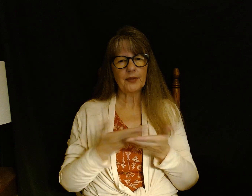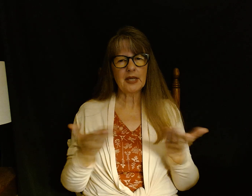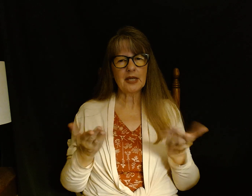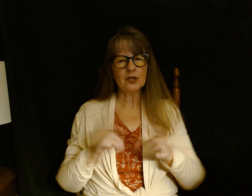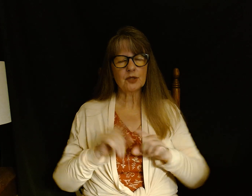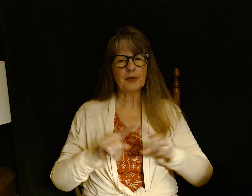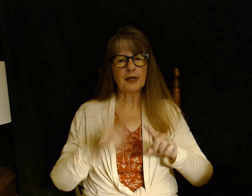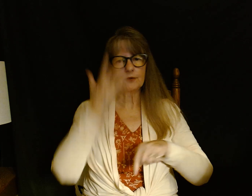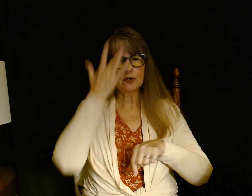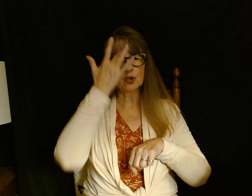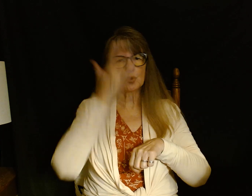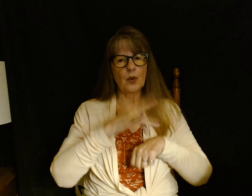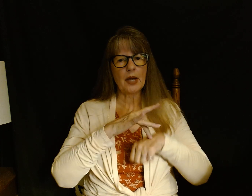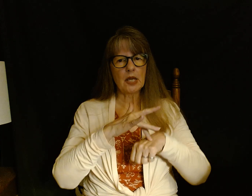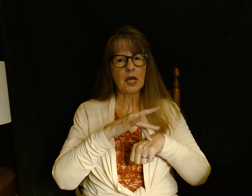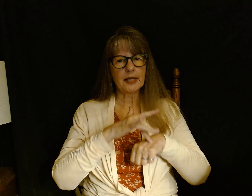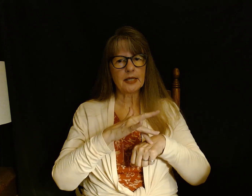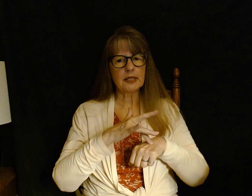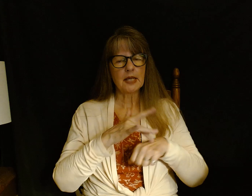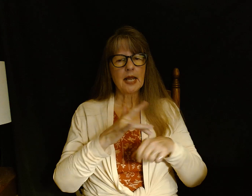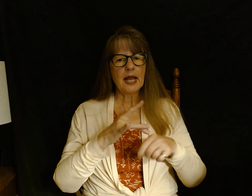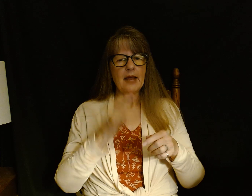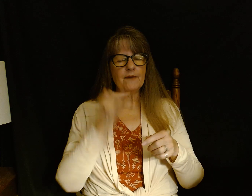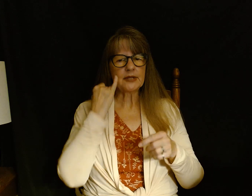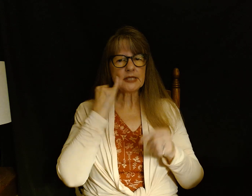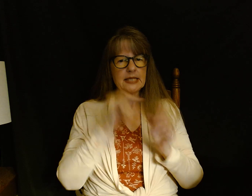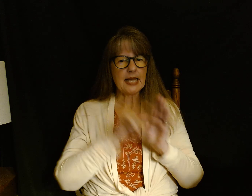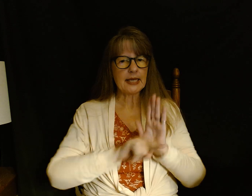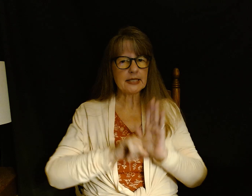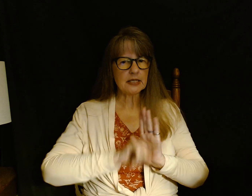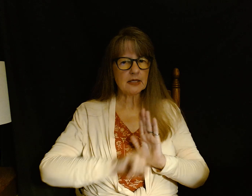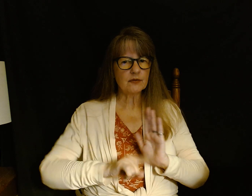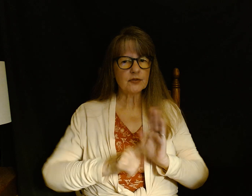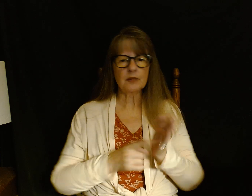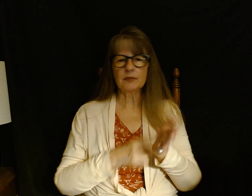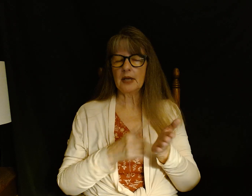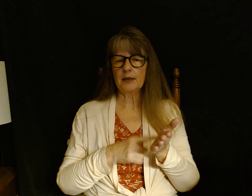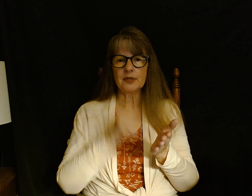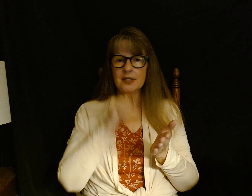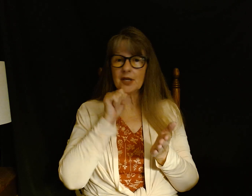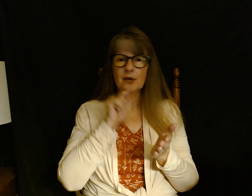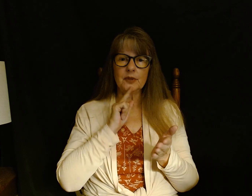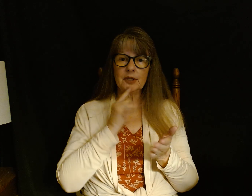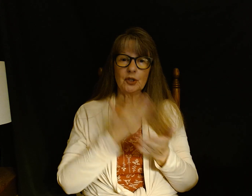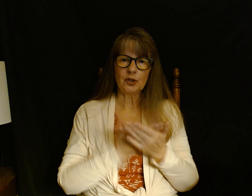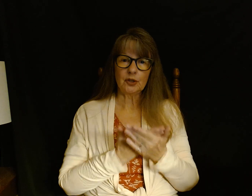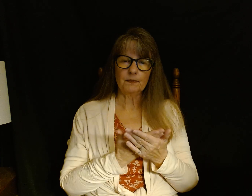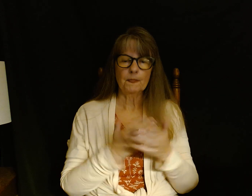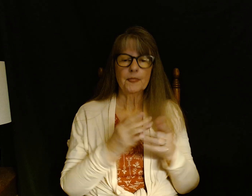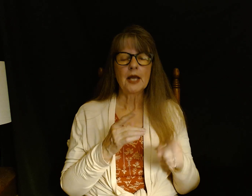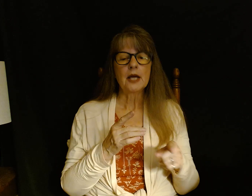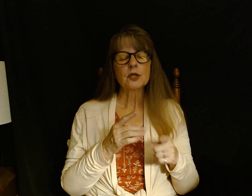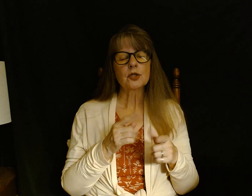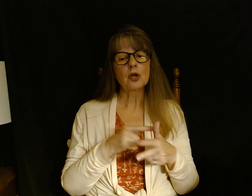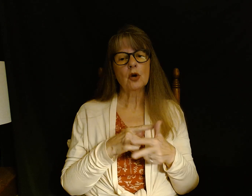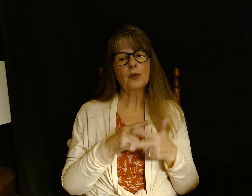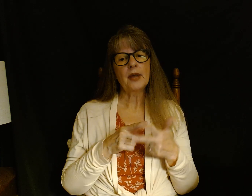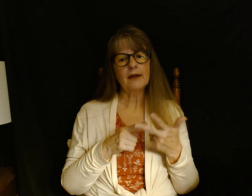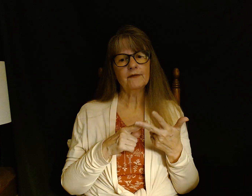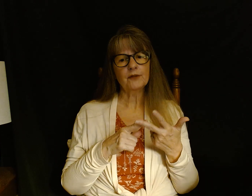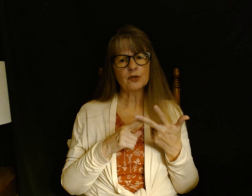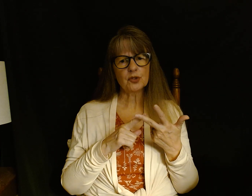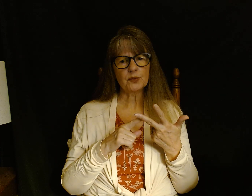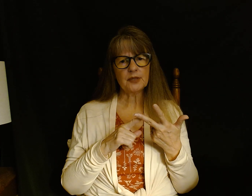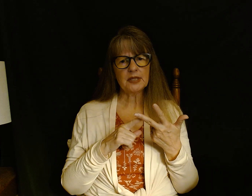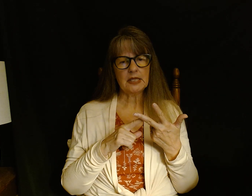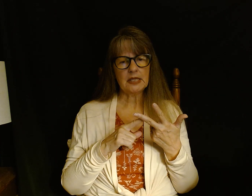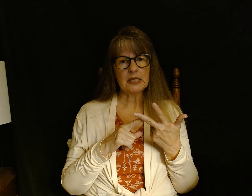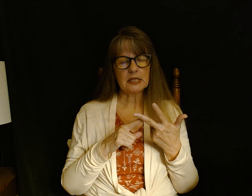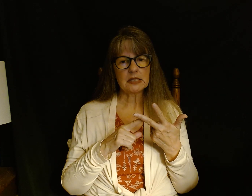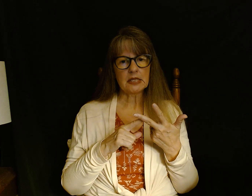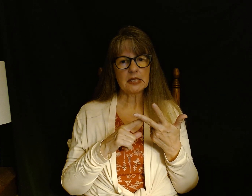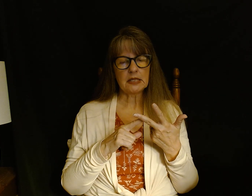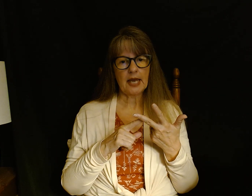things, but to dwell on it, if it's negative, sometimes it's not really good. So we have those three things and